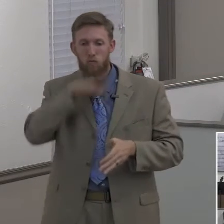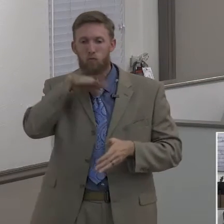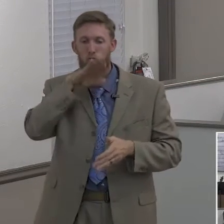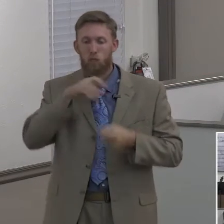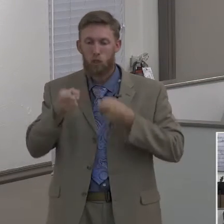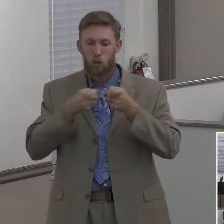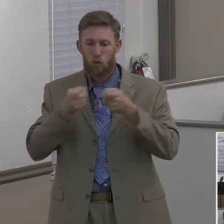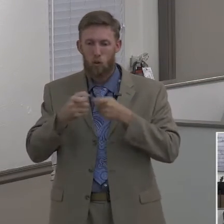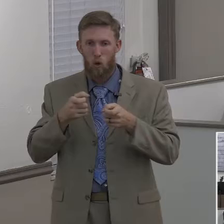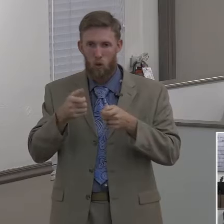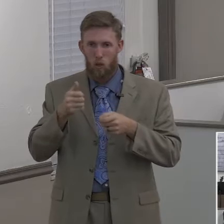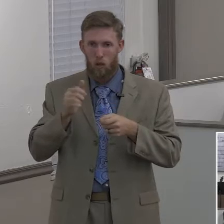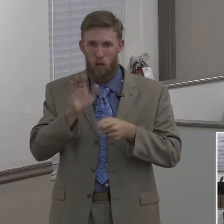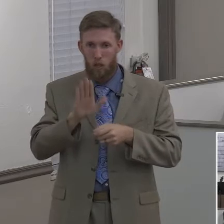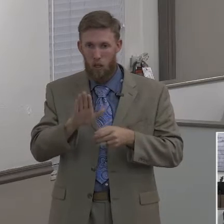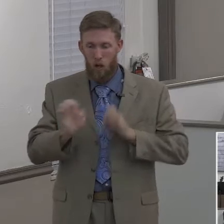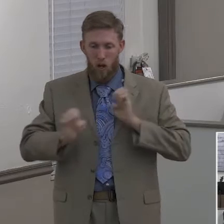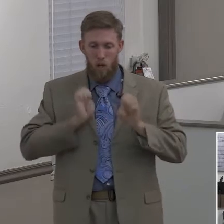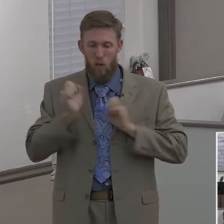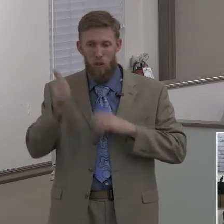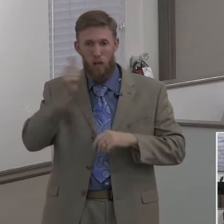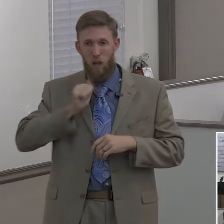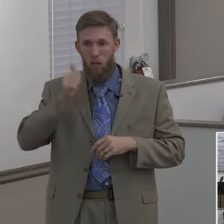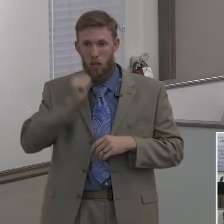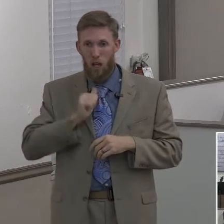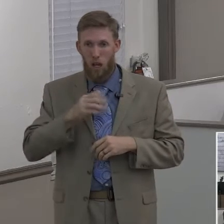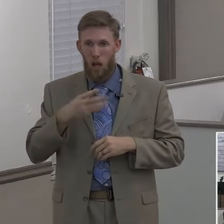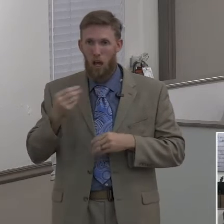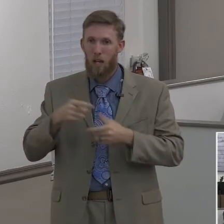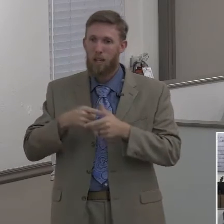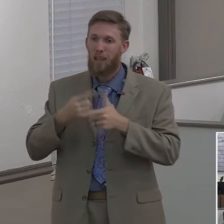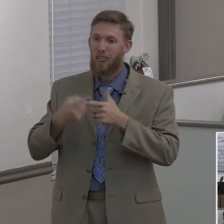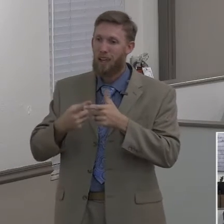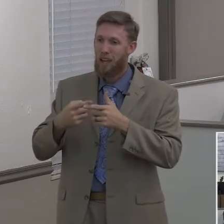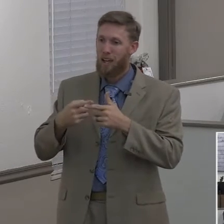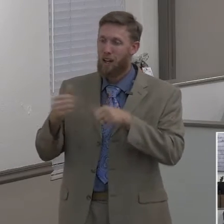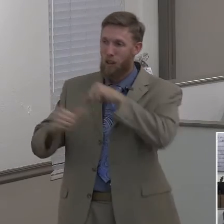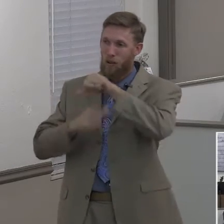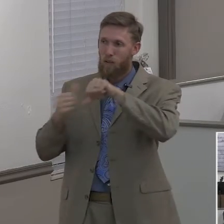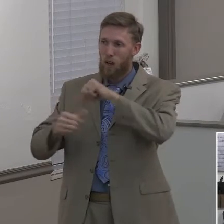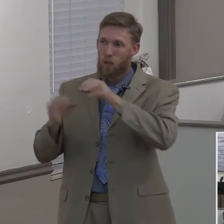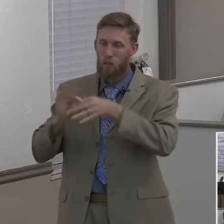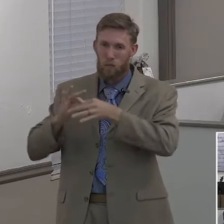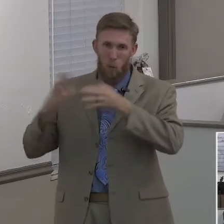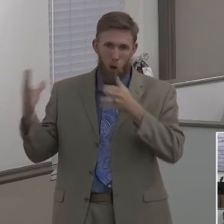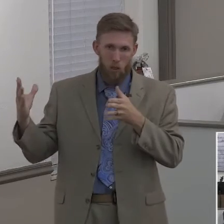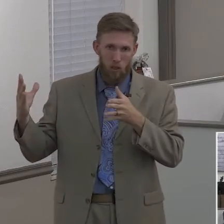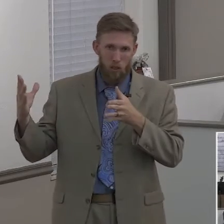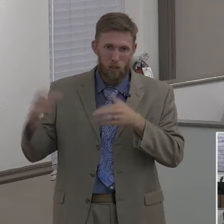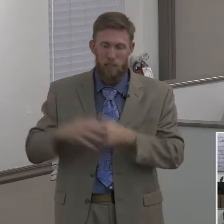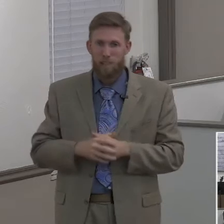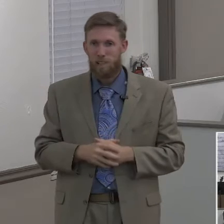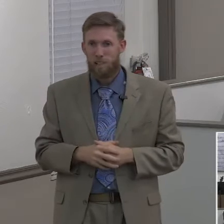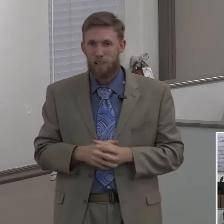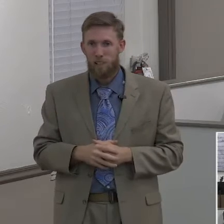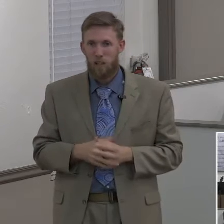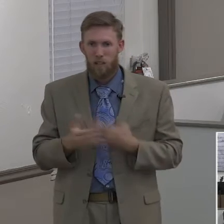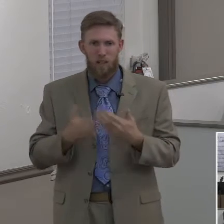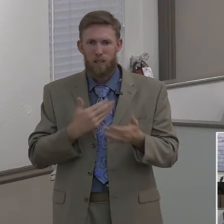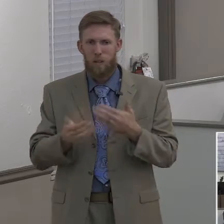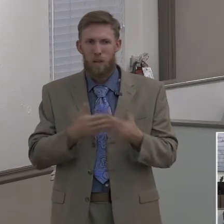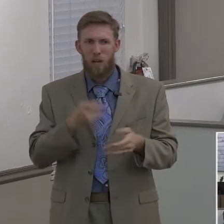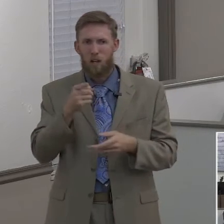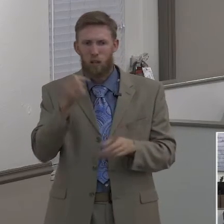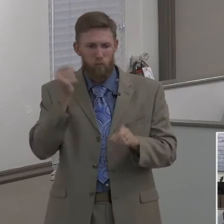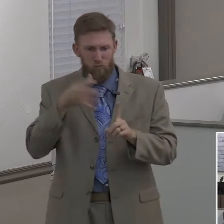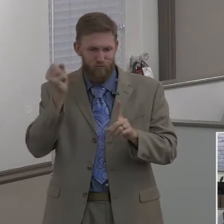every day. So they're out of fellowship with God. And you're not going to get anywhere yelling and screaming